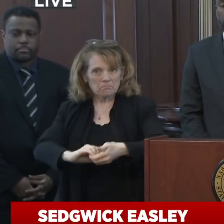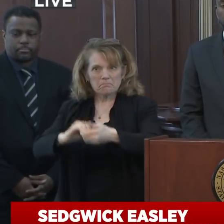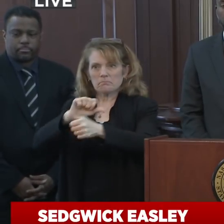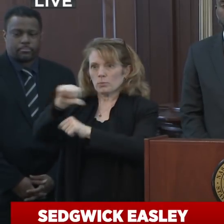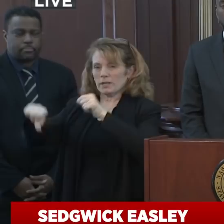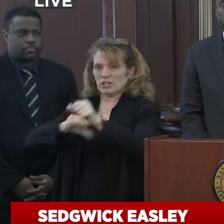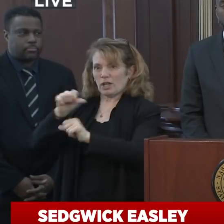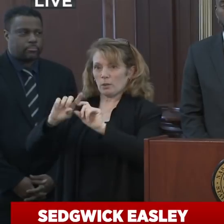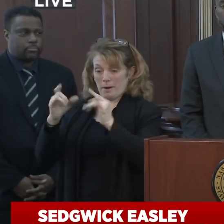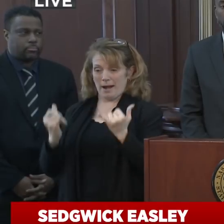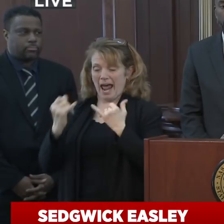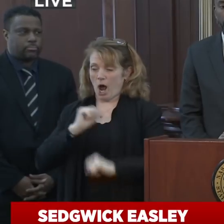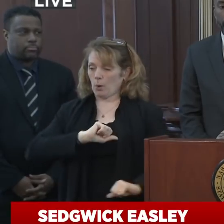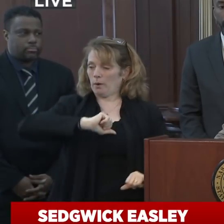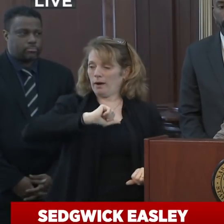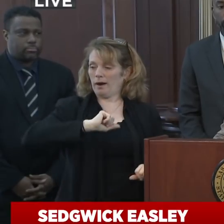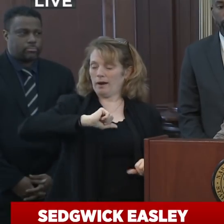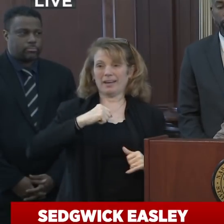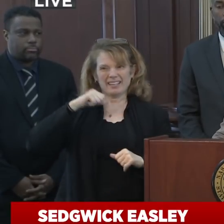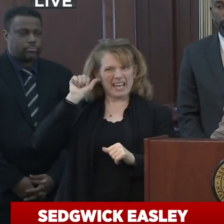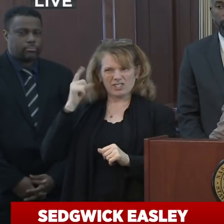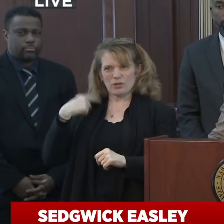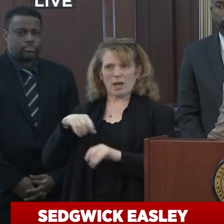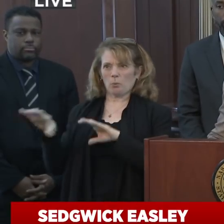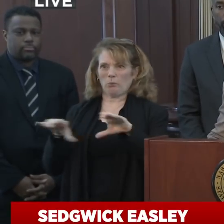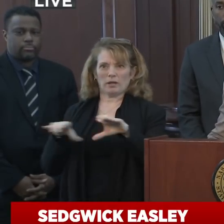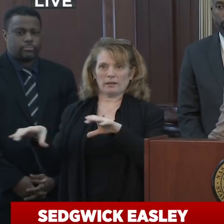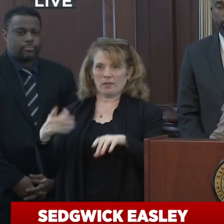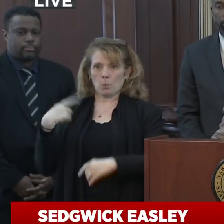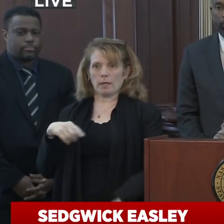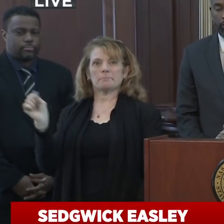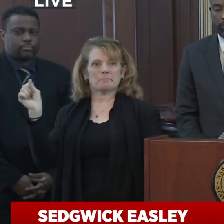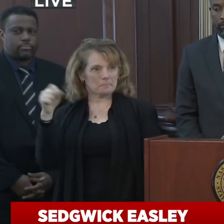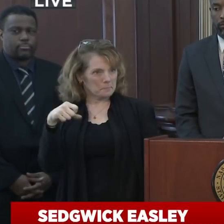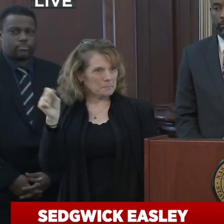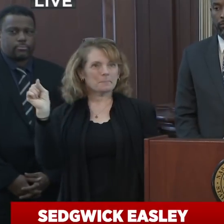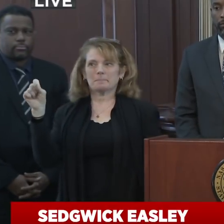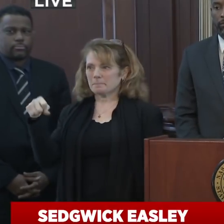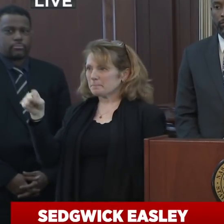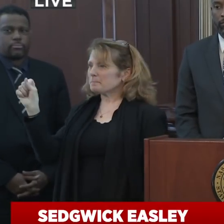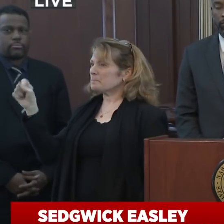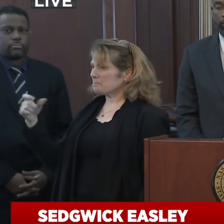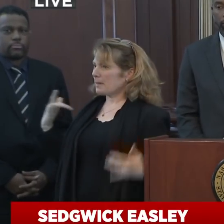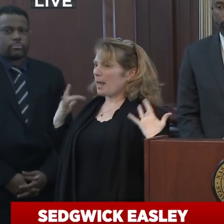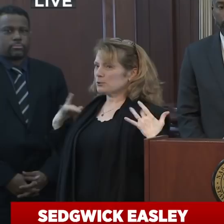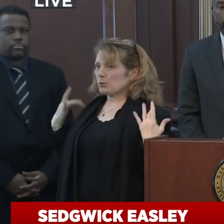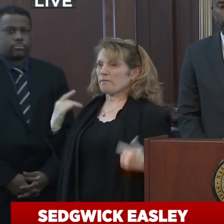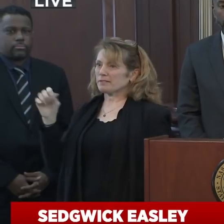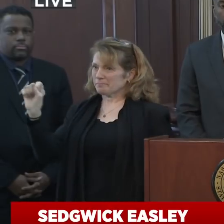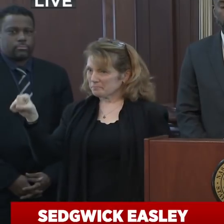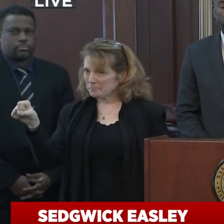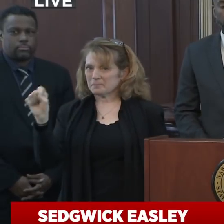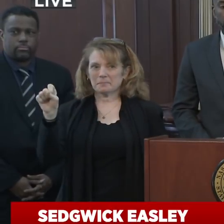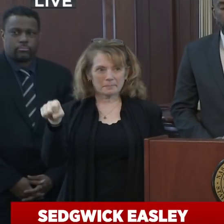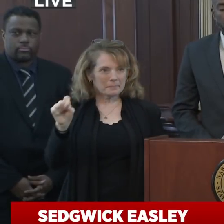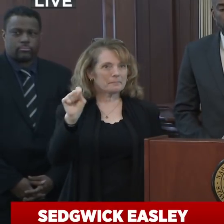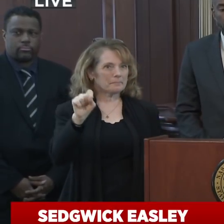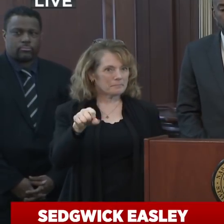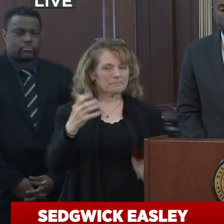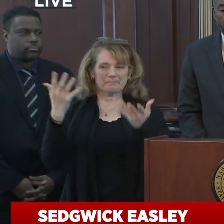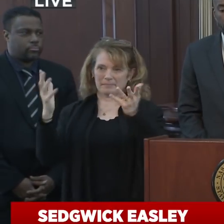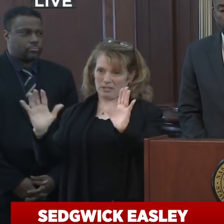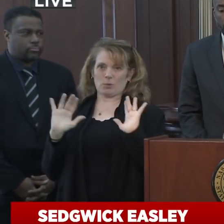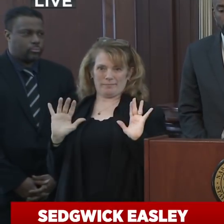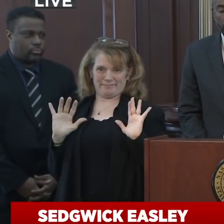the bump, but yesterday we didn't do anything. We just nodded our heads and kept going with our services.